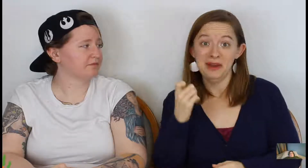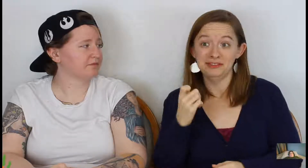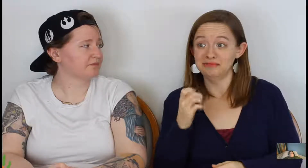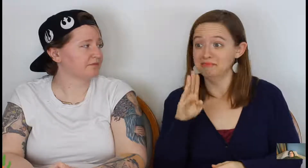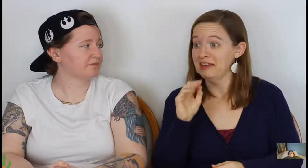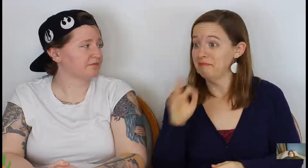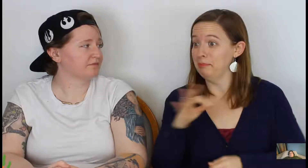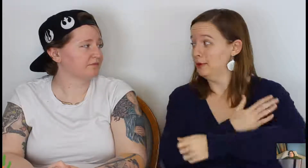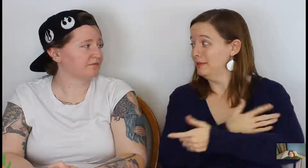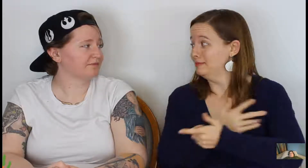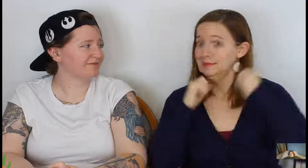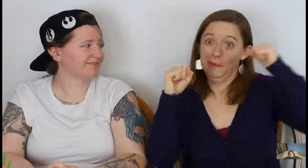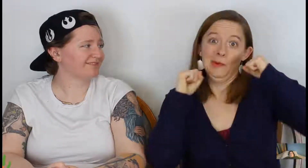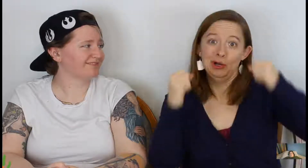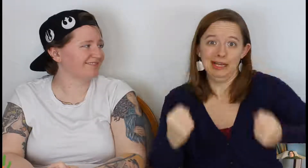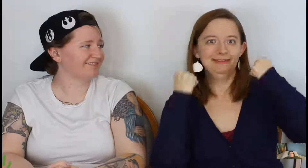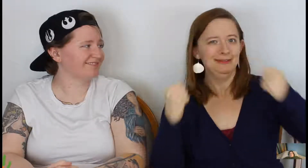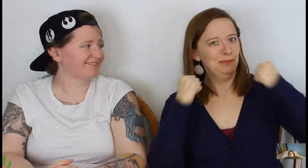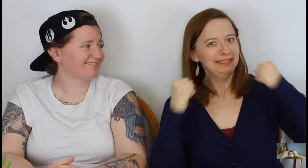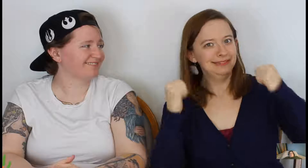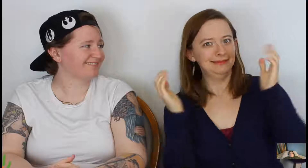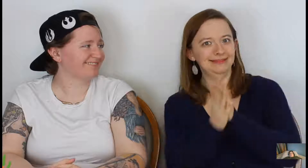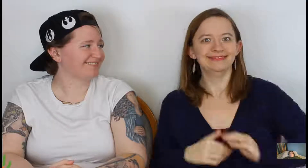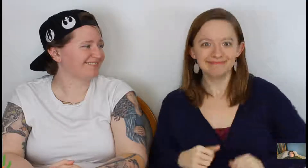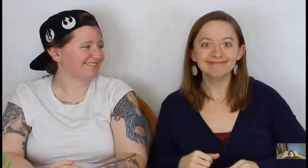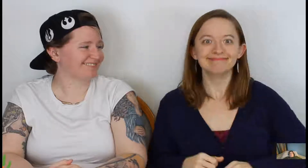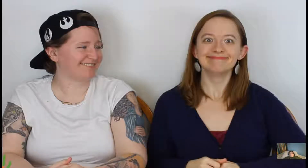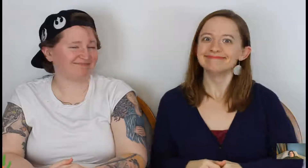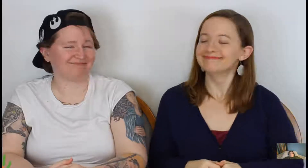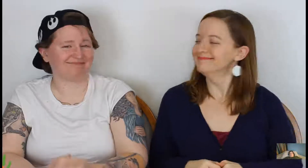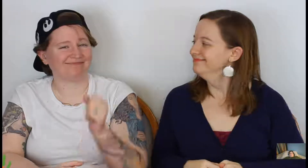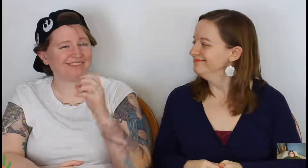Buff up your arms, work out more, lift weights.